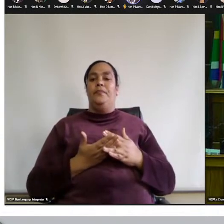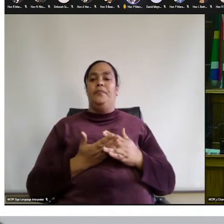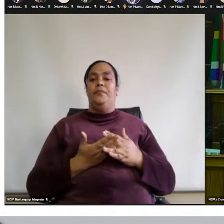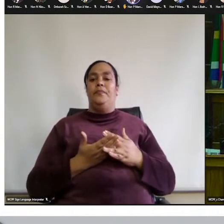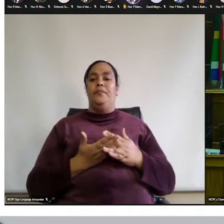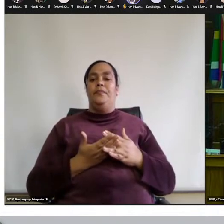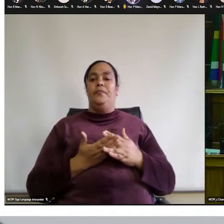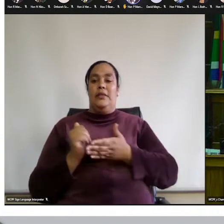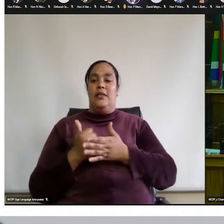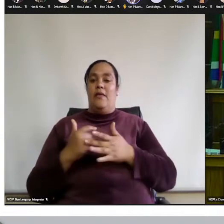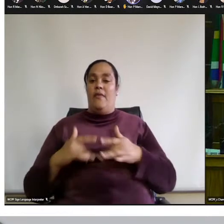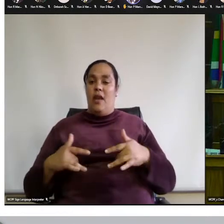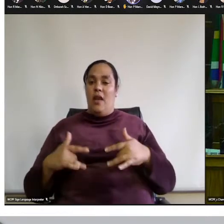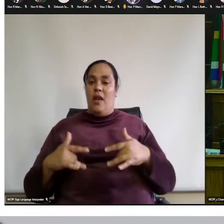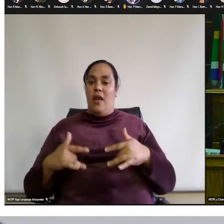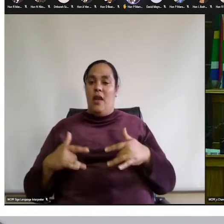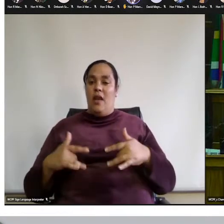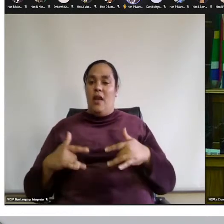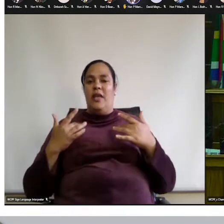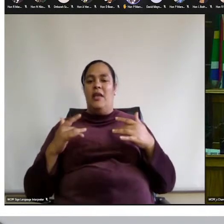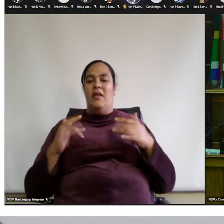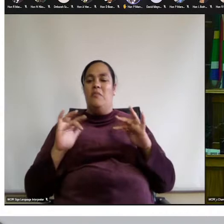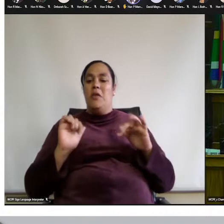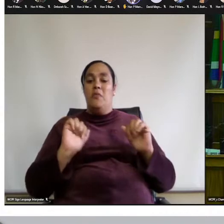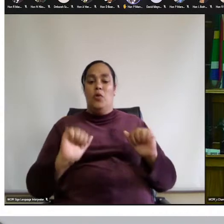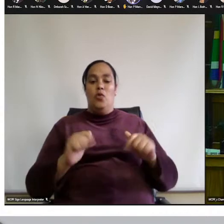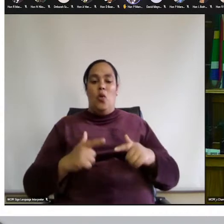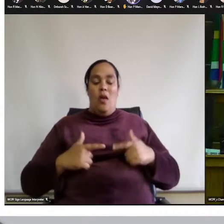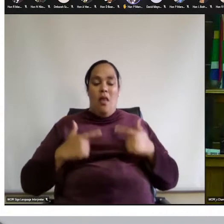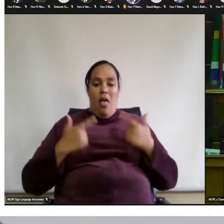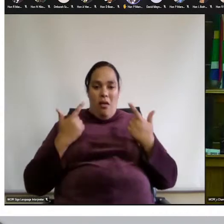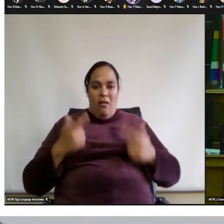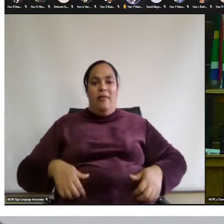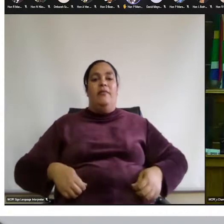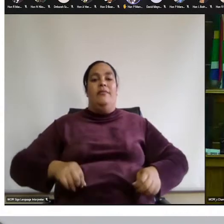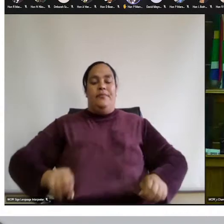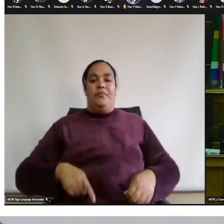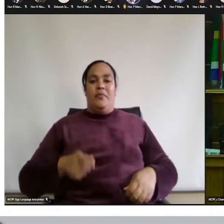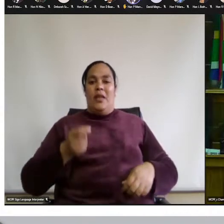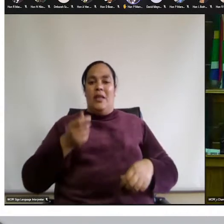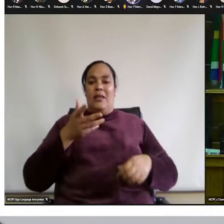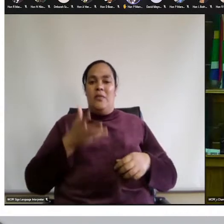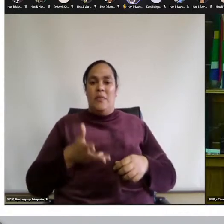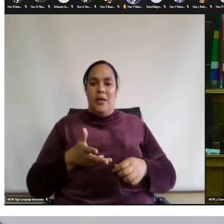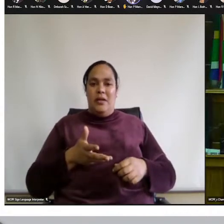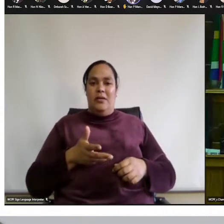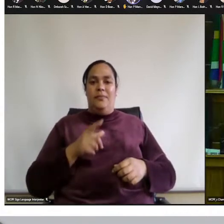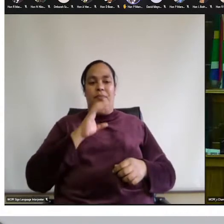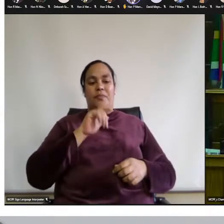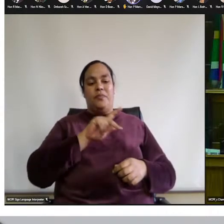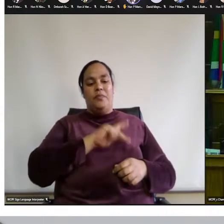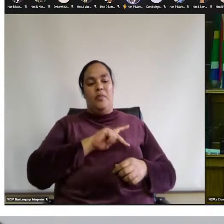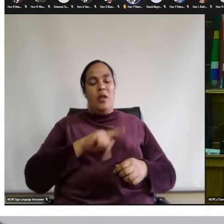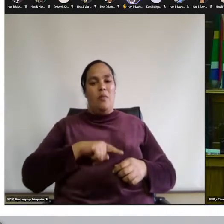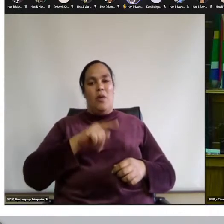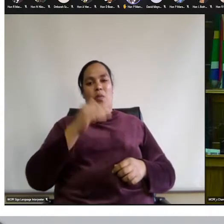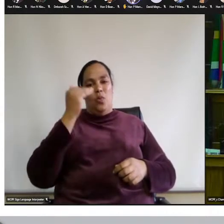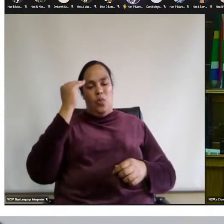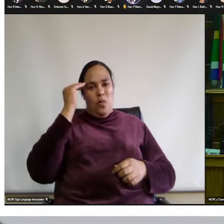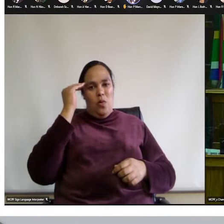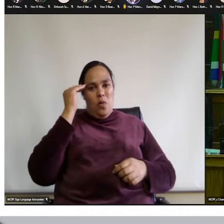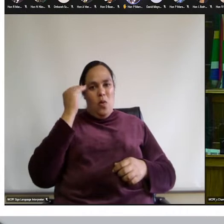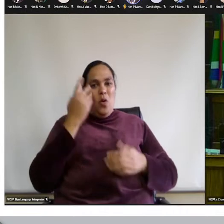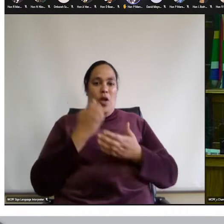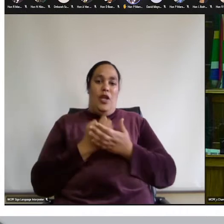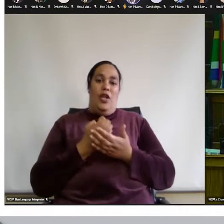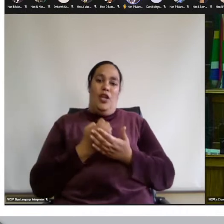saving lives and saving livelihoods. Speaker, is that the premier weet dat jou ekonomie